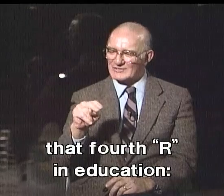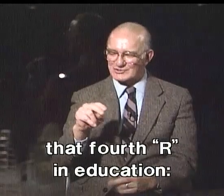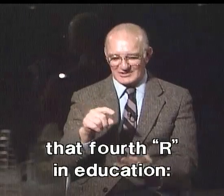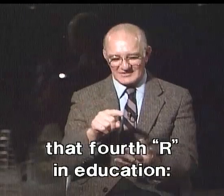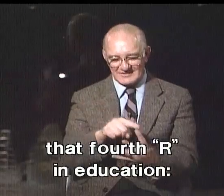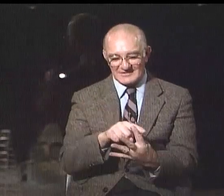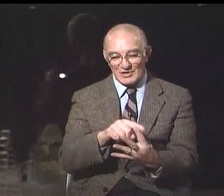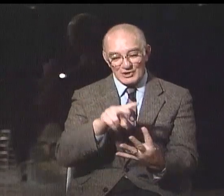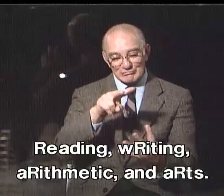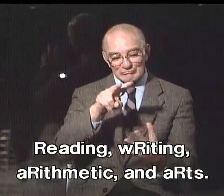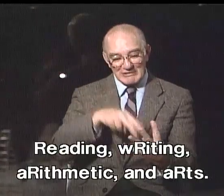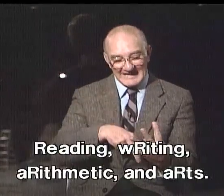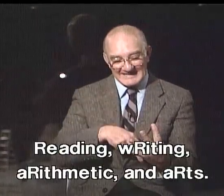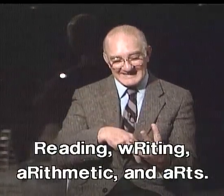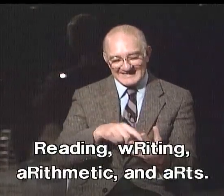education, reading,